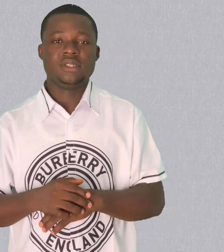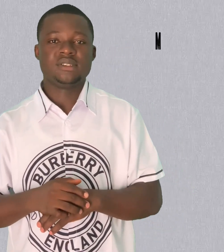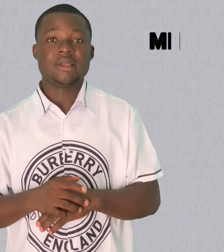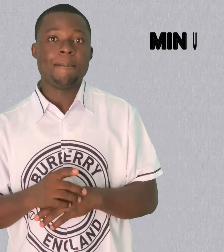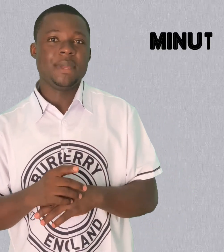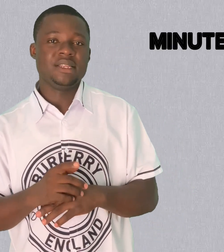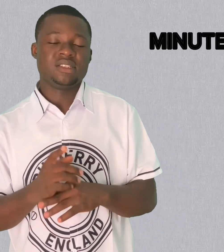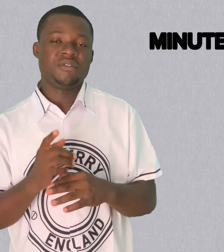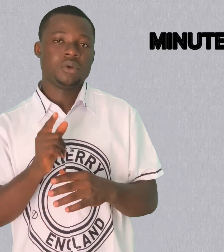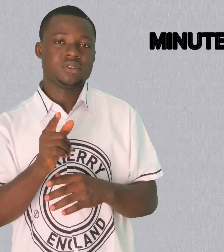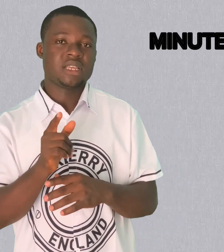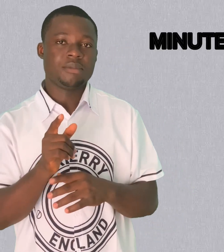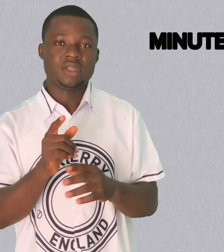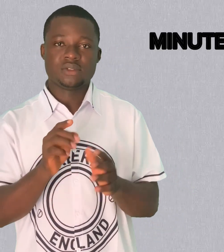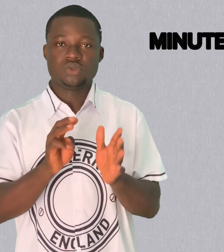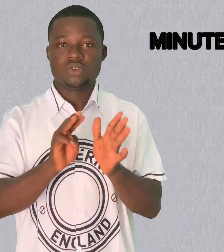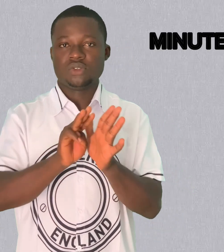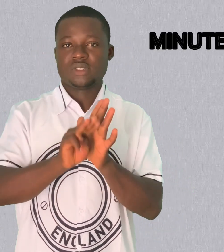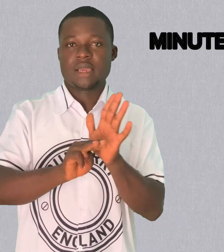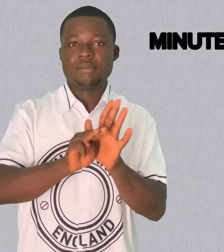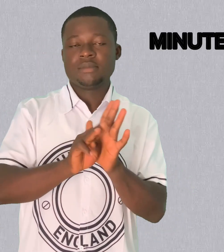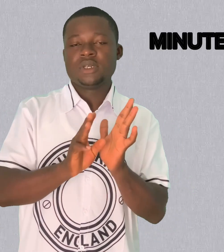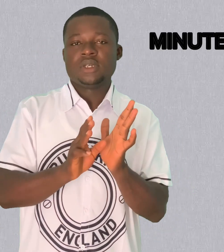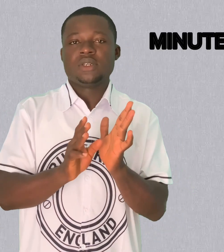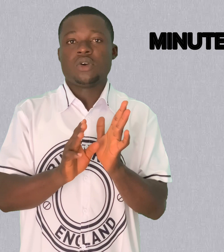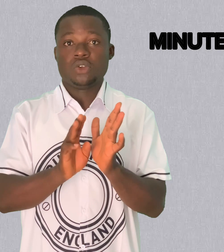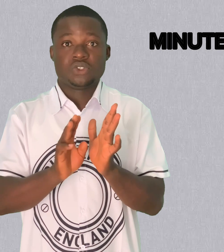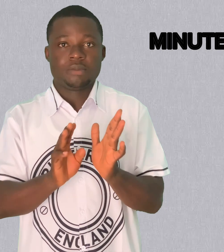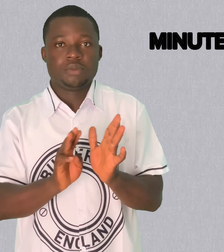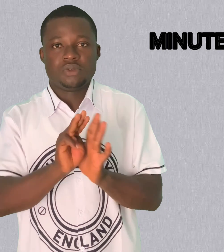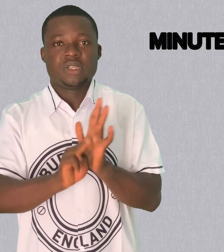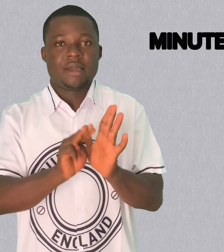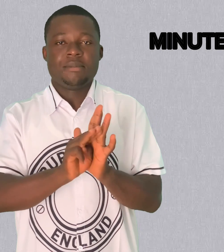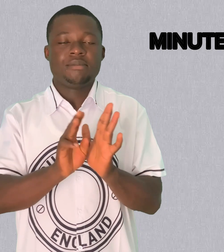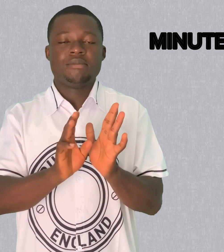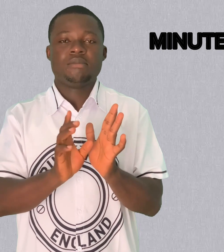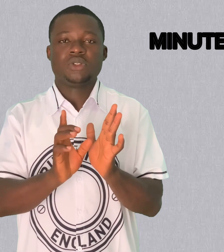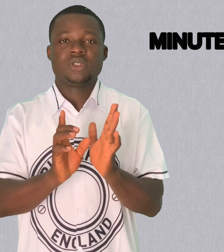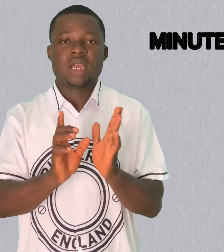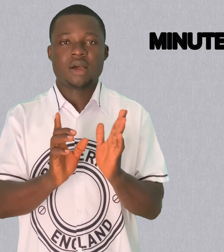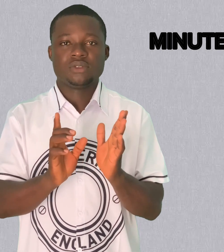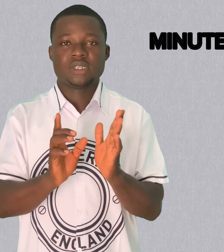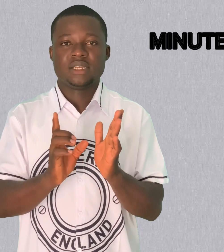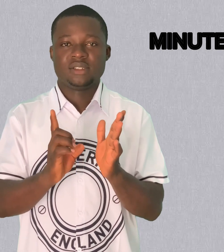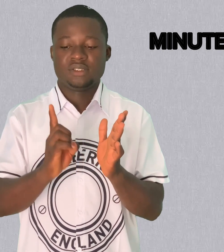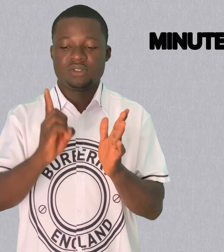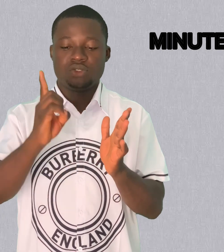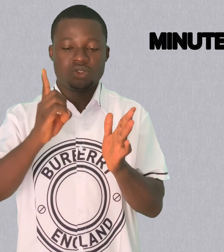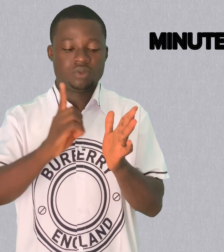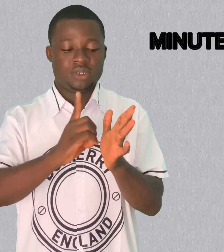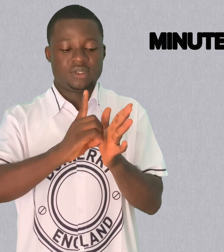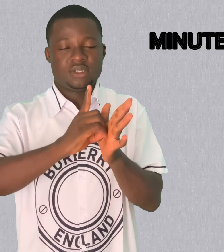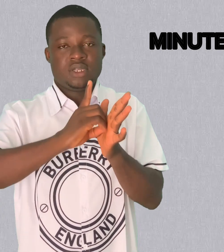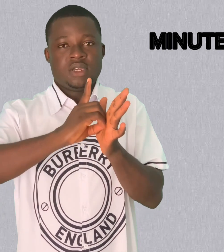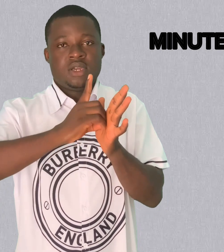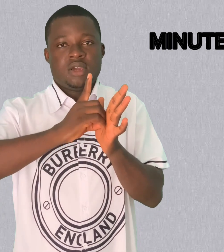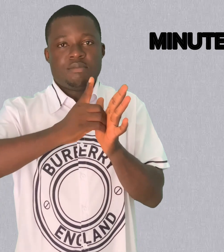is minute. If you want to sign minute, do not use M. Although some people use M, but how to sign it is just do this.